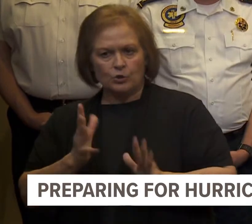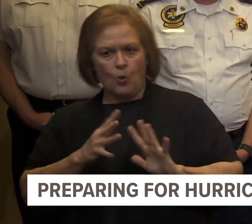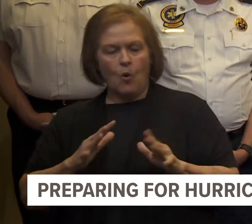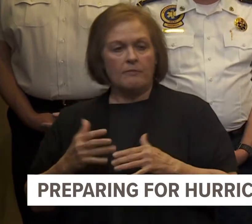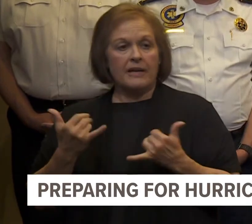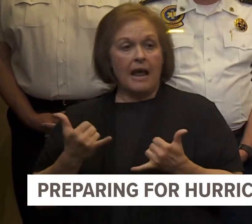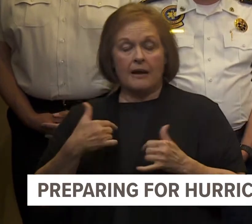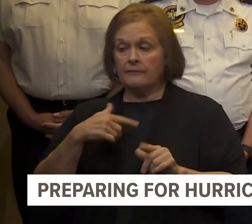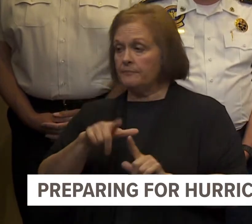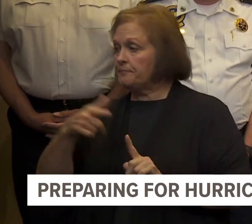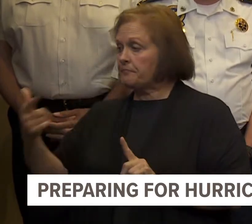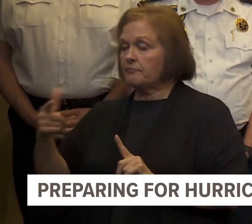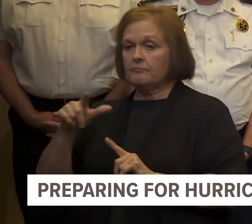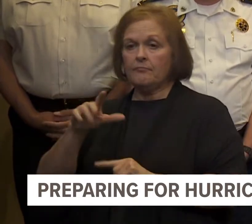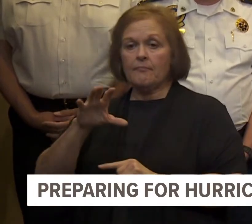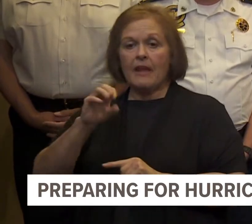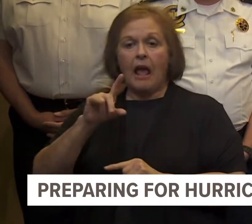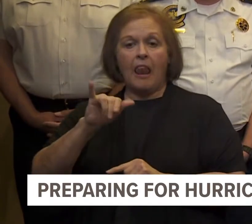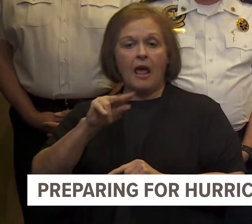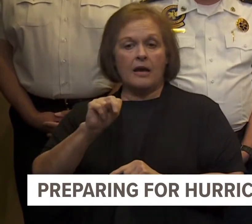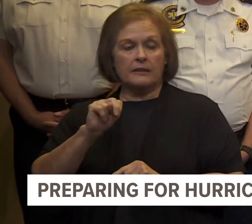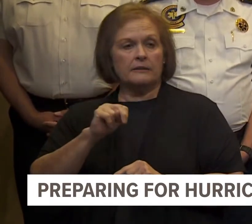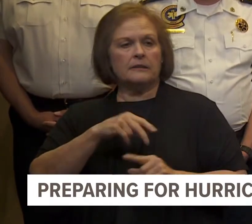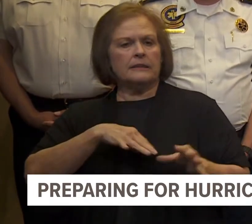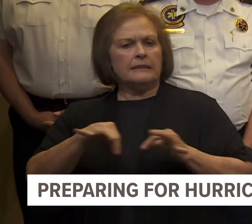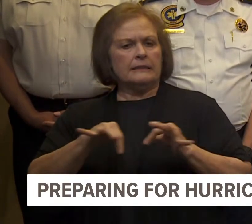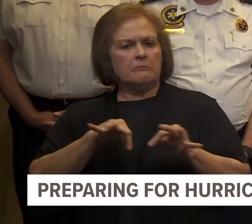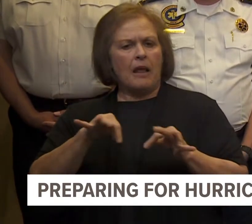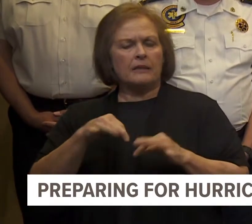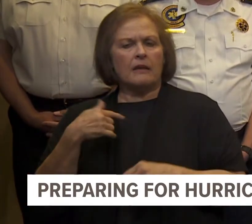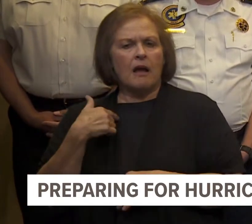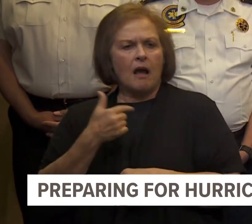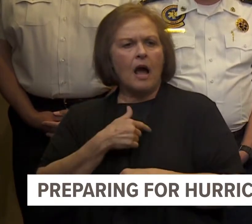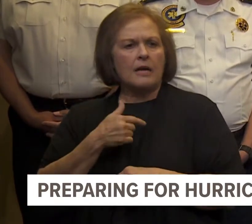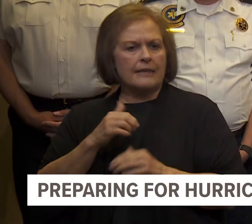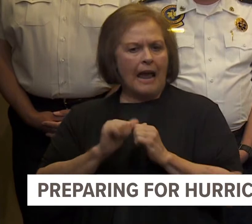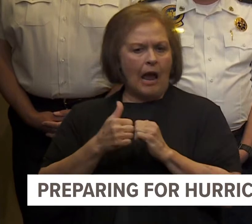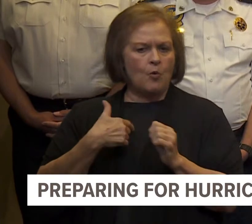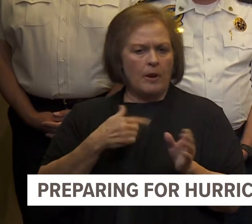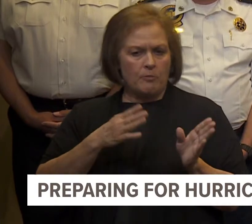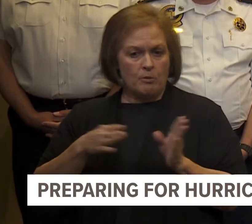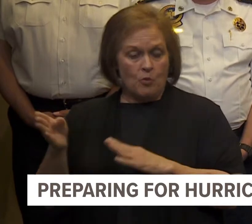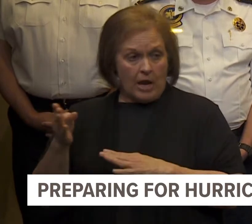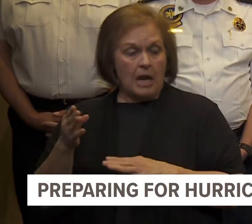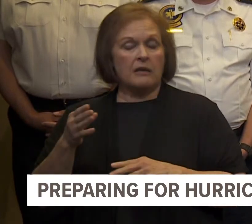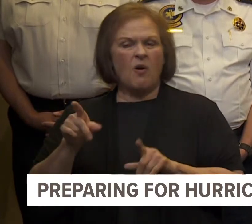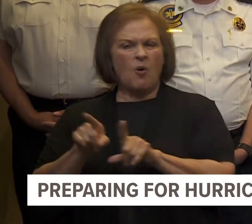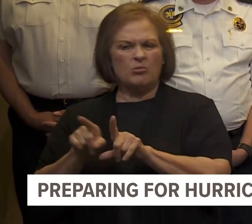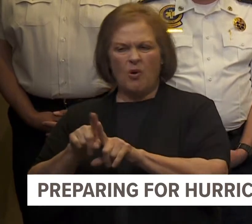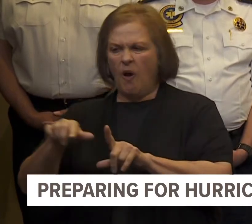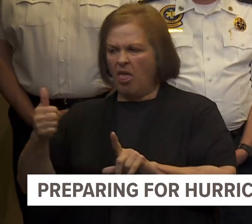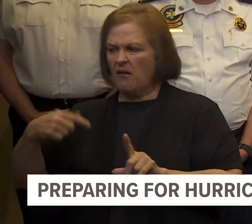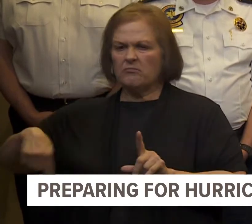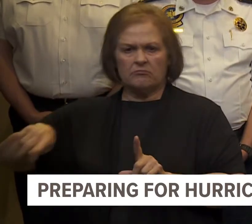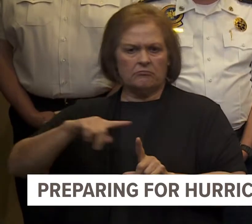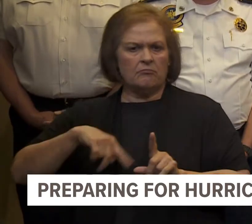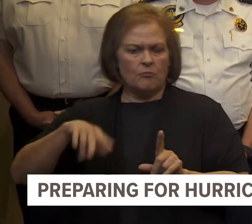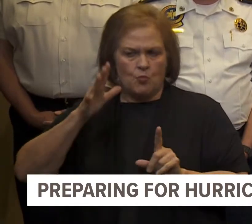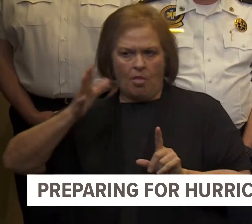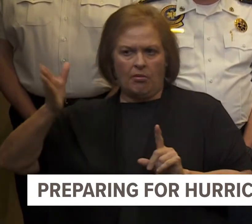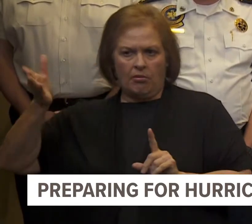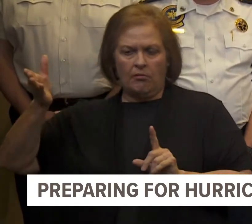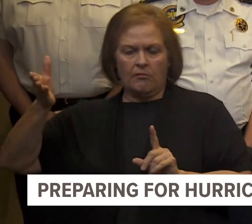ask Director Colin Arnold to just walk us through ways that we are prepared. You're going to hear from other directors as